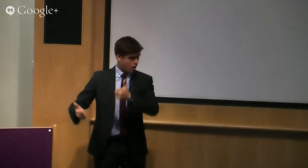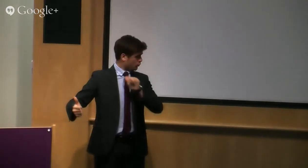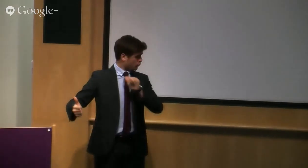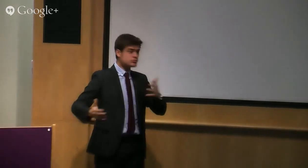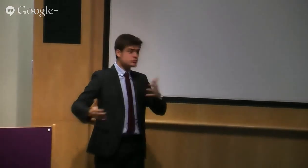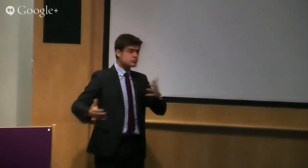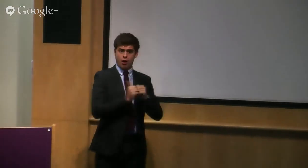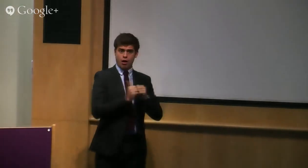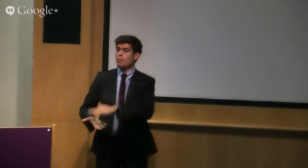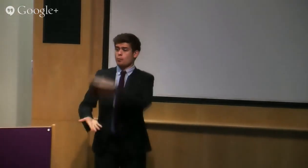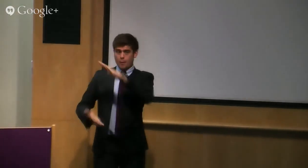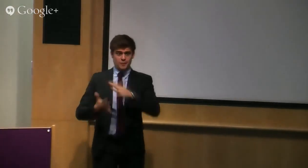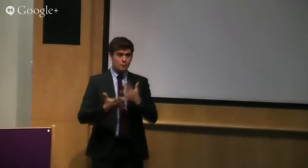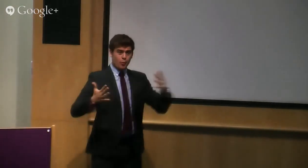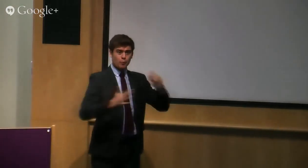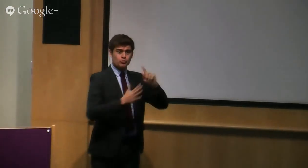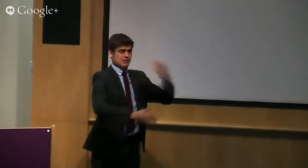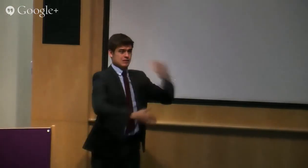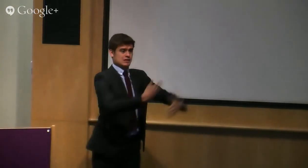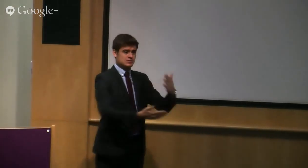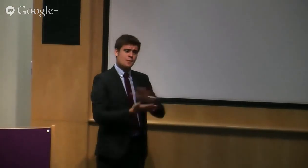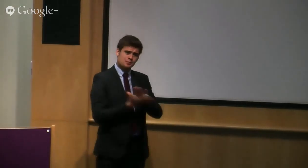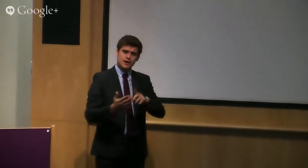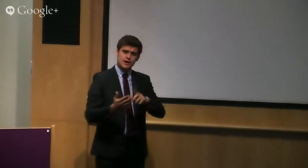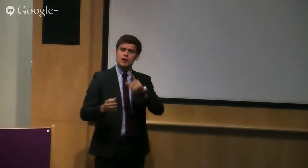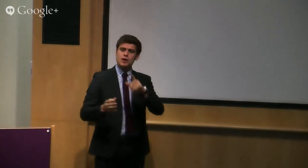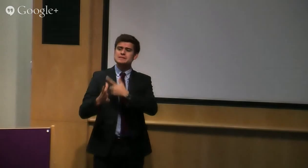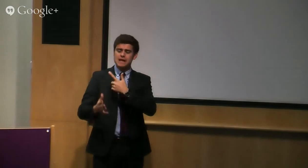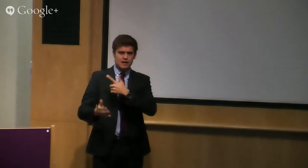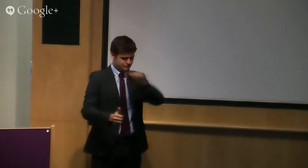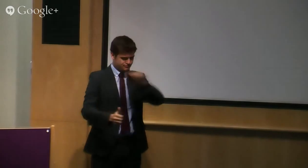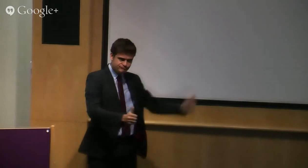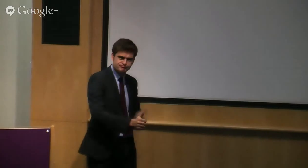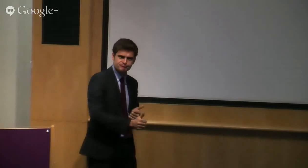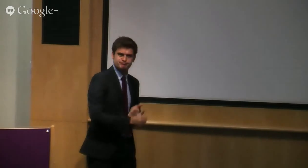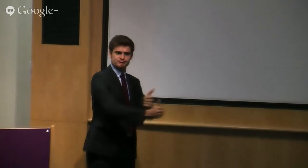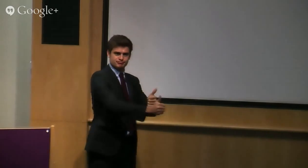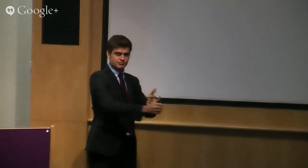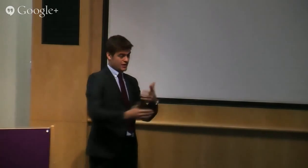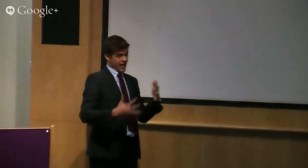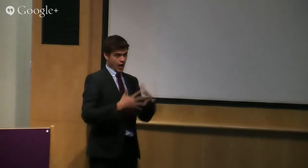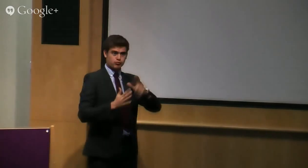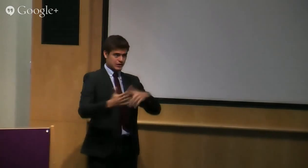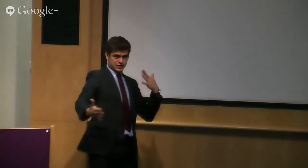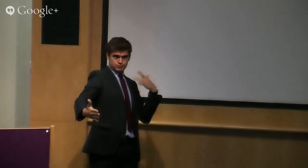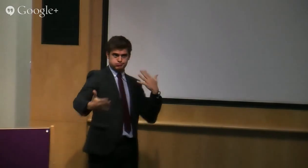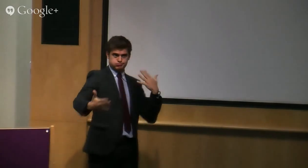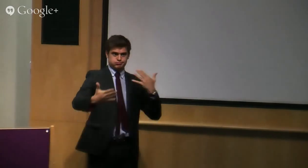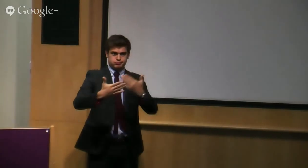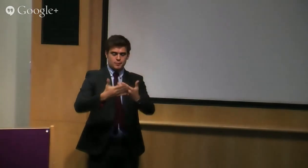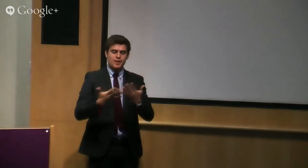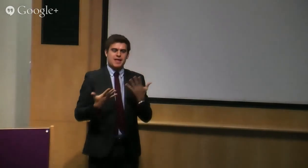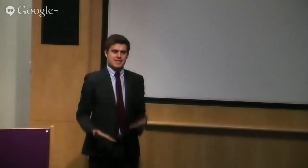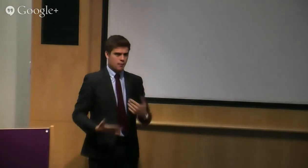us a budget over and beyond what we thought we'd get. We've been able to set up really exciting projects that have really supported what it is that we want to do